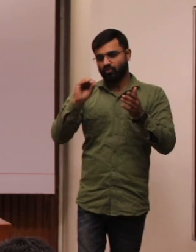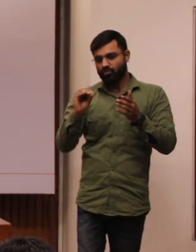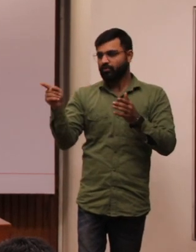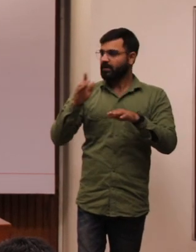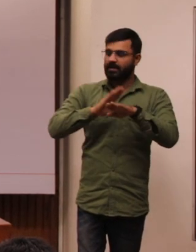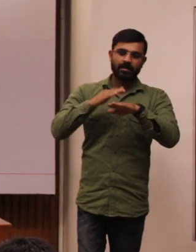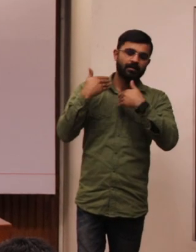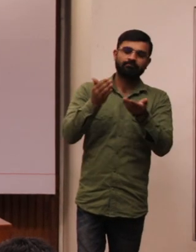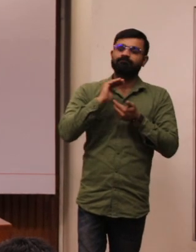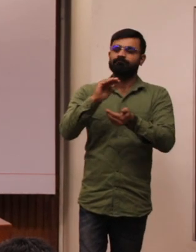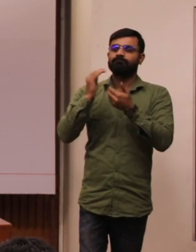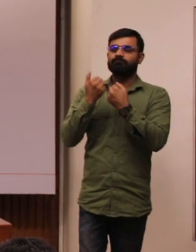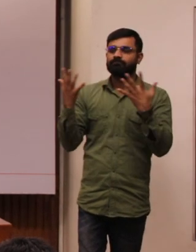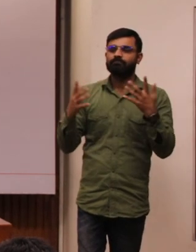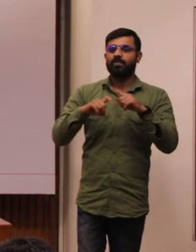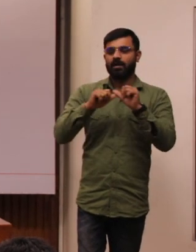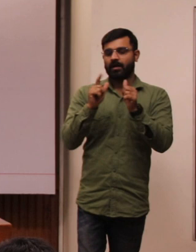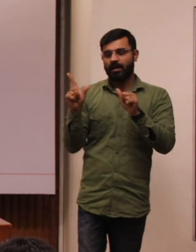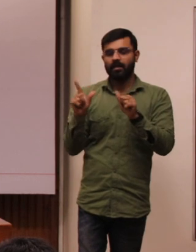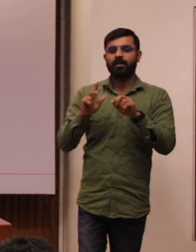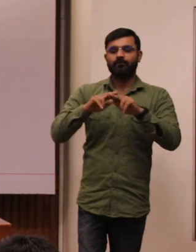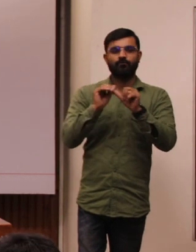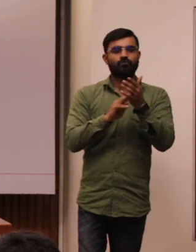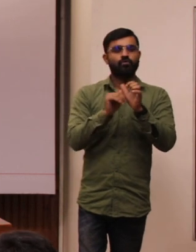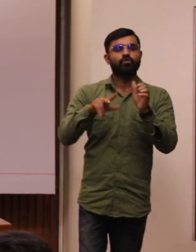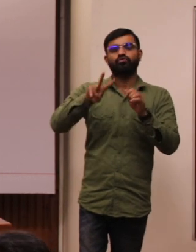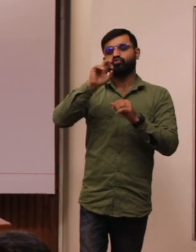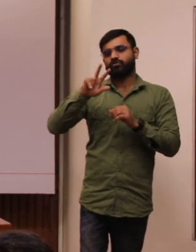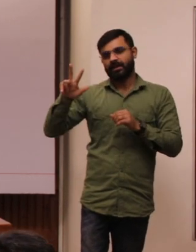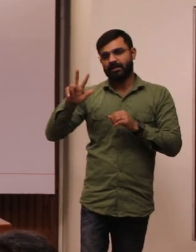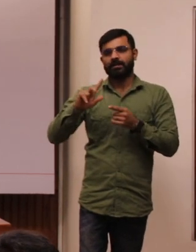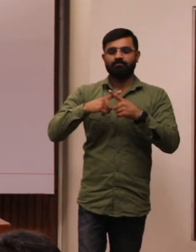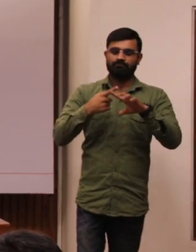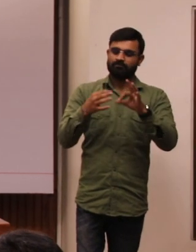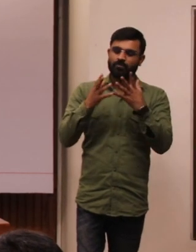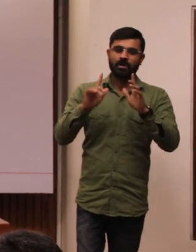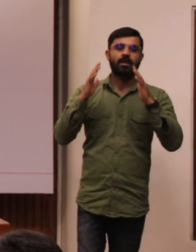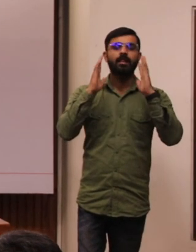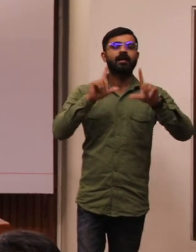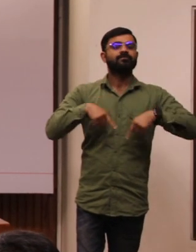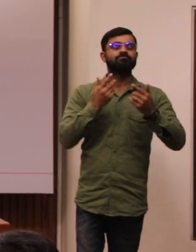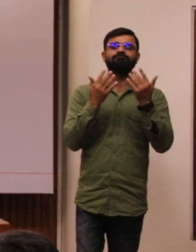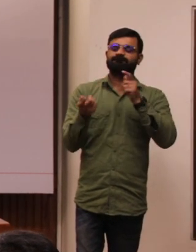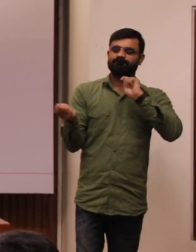Khudsar has also been awarded the Carl Zeiss Roll of Honor in 2008 for excellence in wildlife conservation.